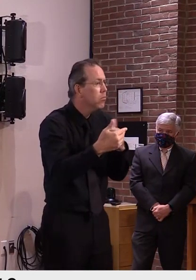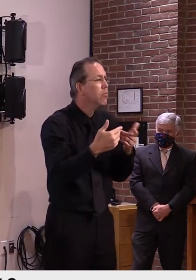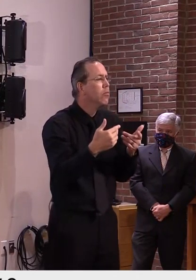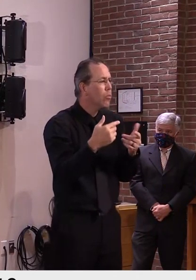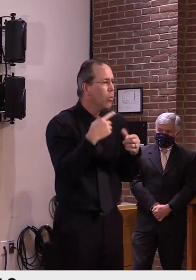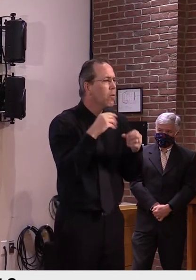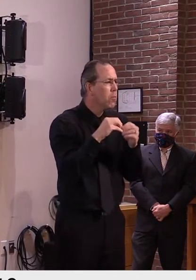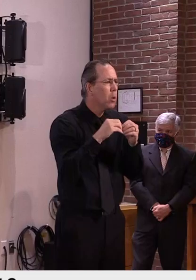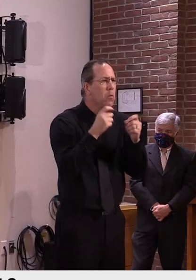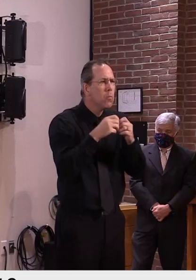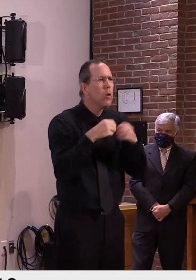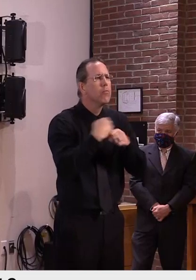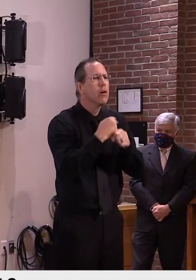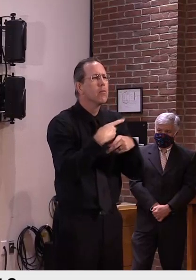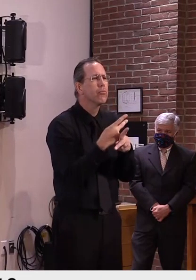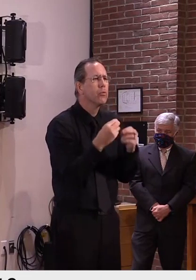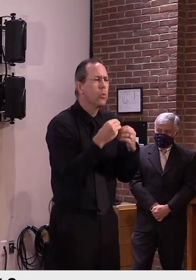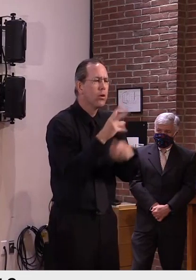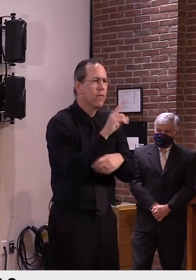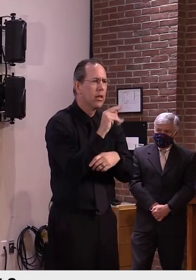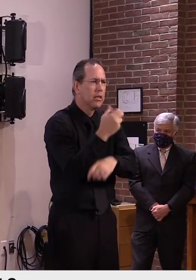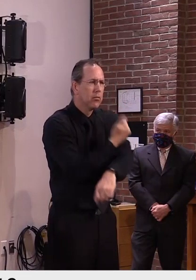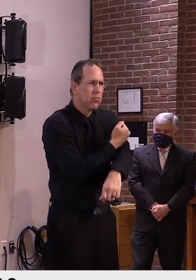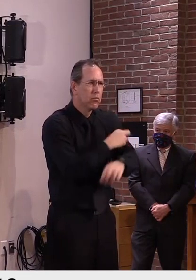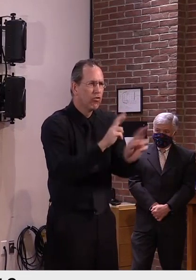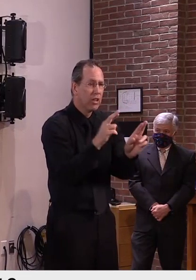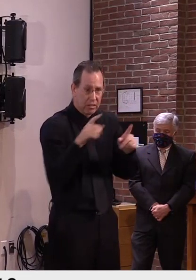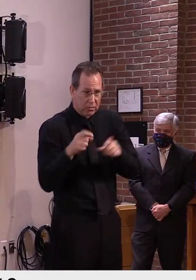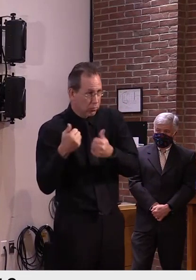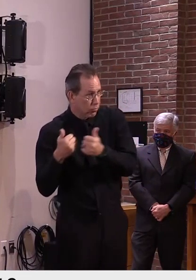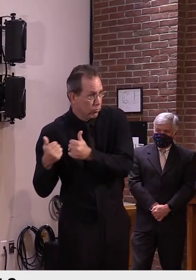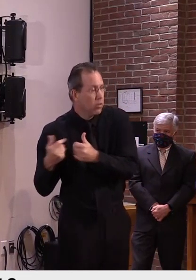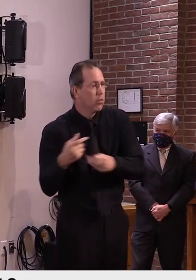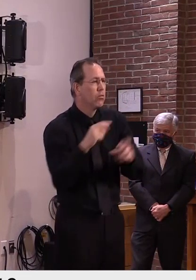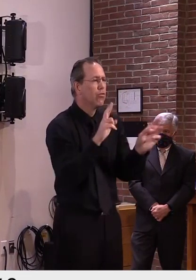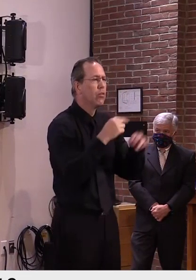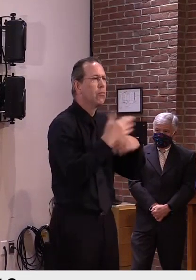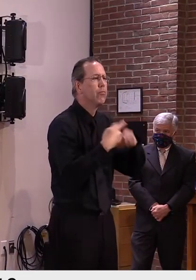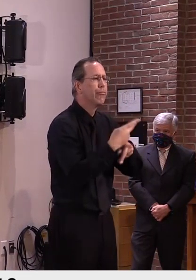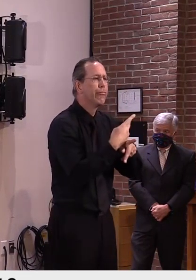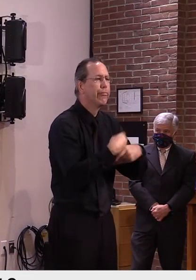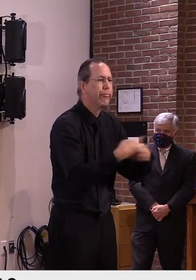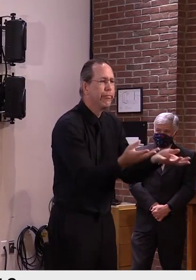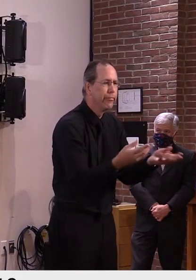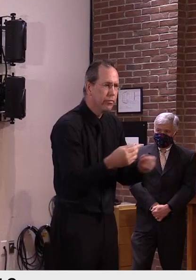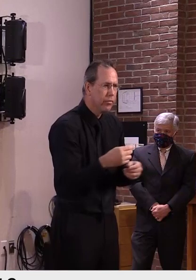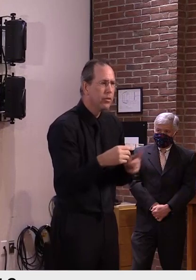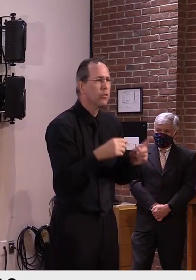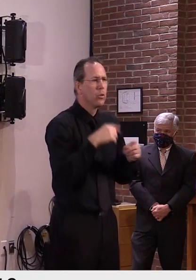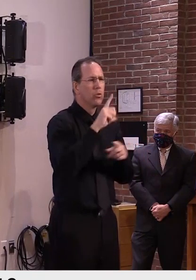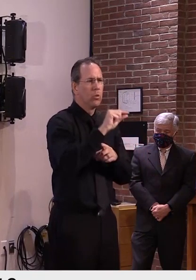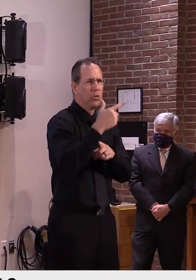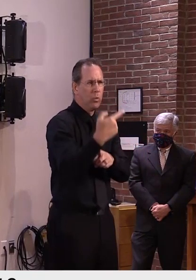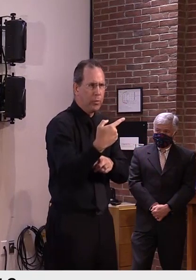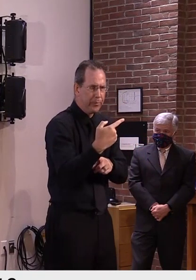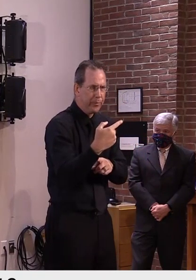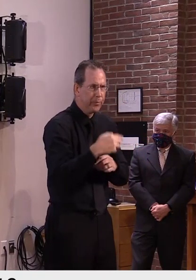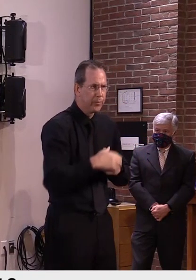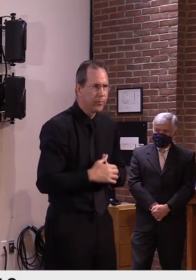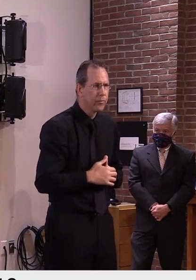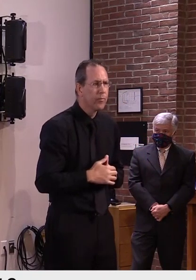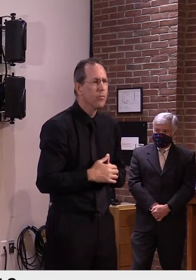year. But the subtlety in the messaging is the lifestyle we're becoming accustomed to today and all of the